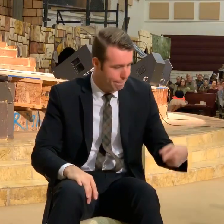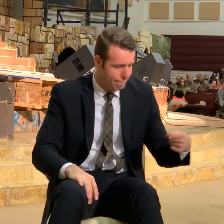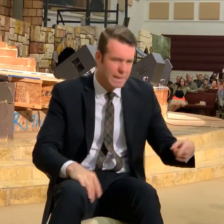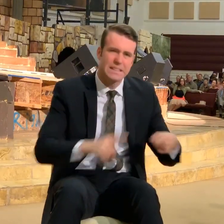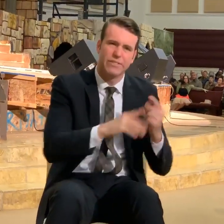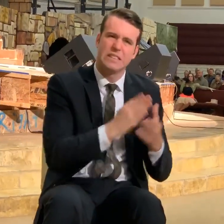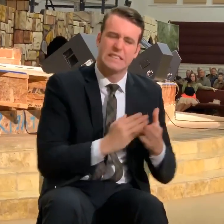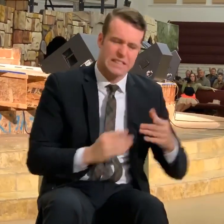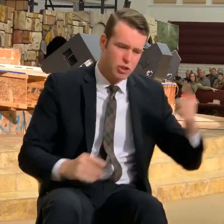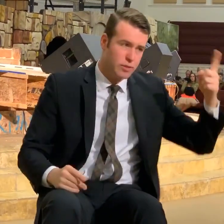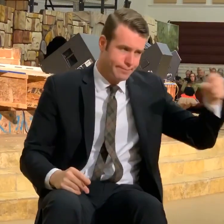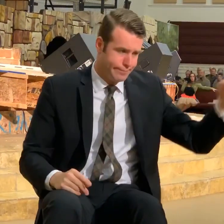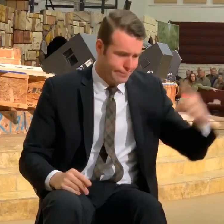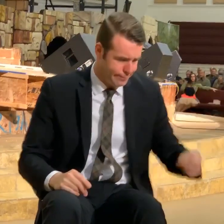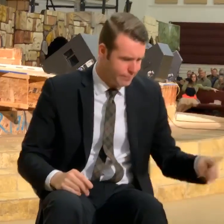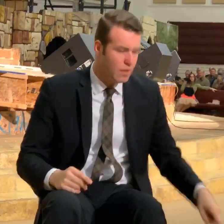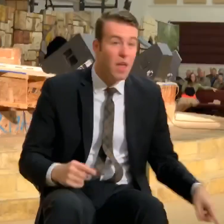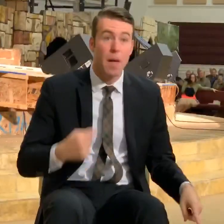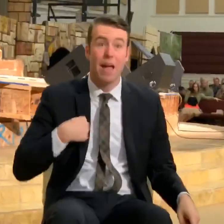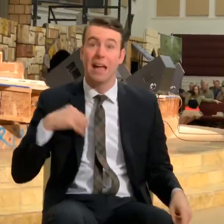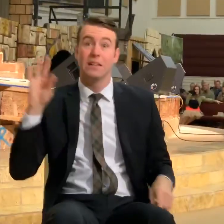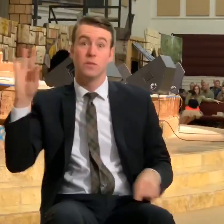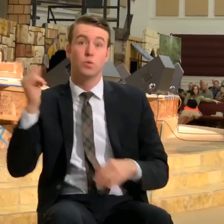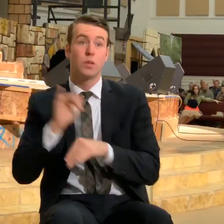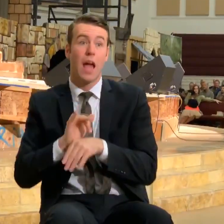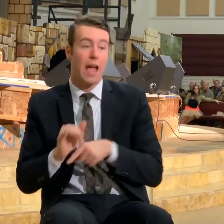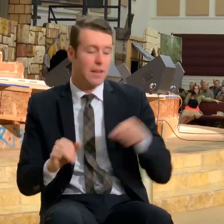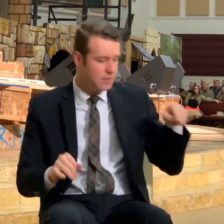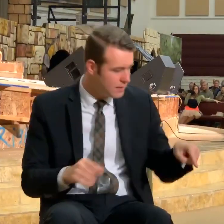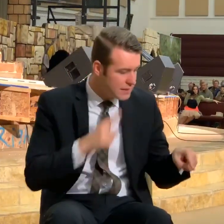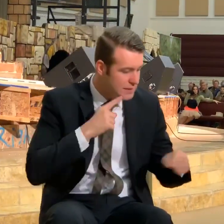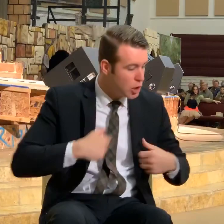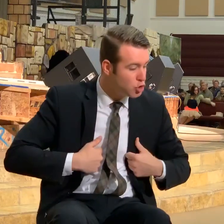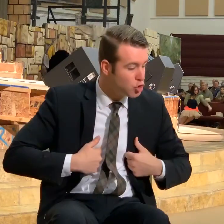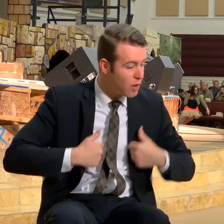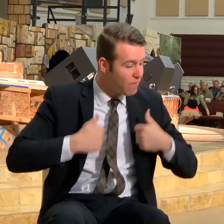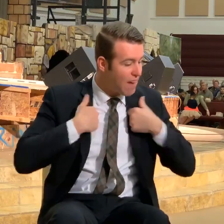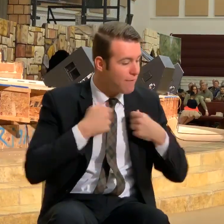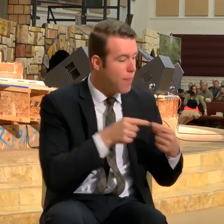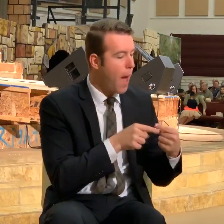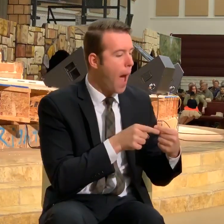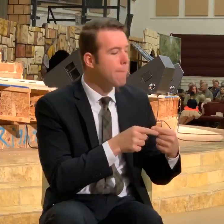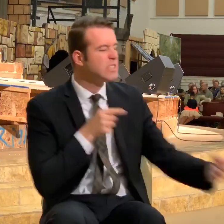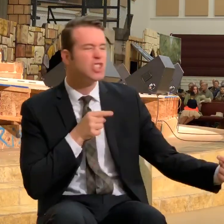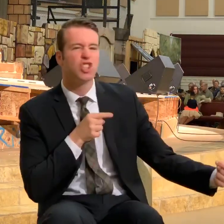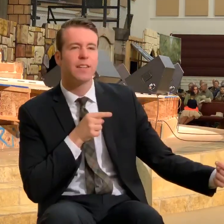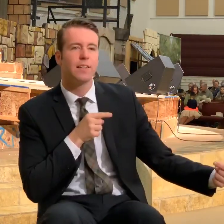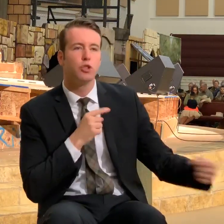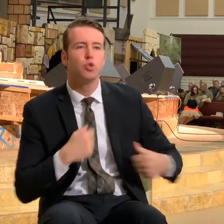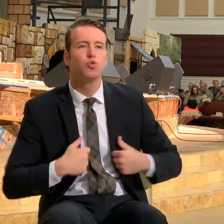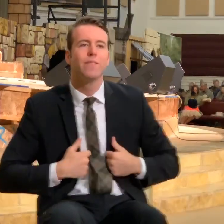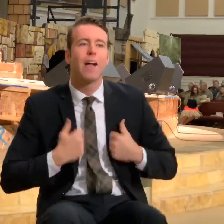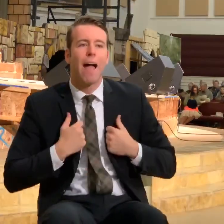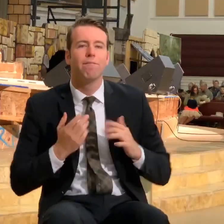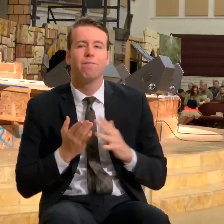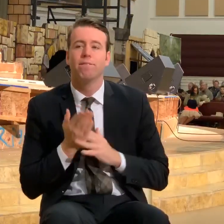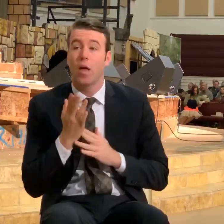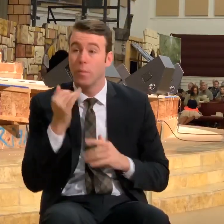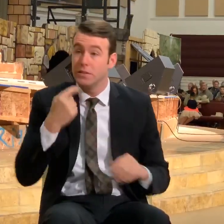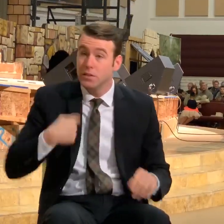And this would fall under the category of surviving opposition. Because you and